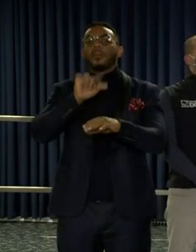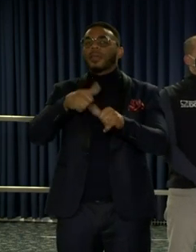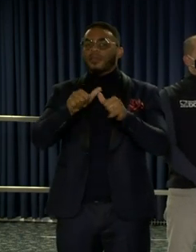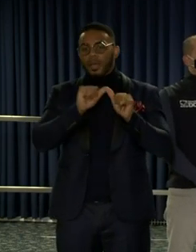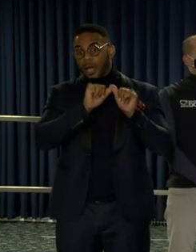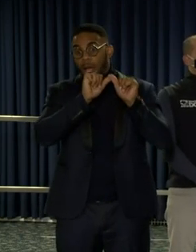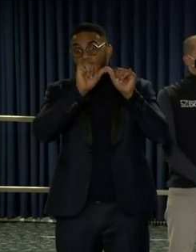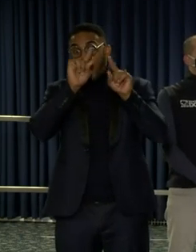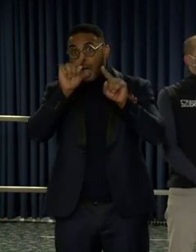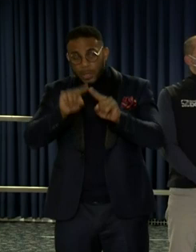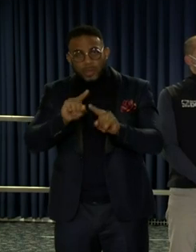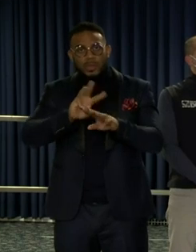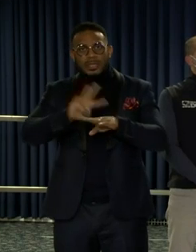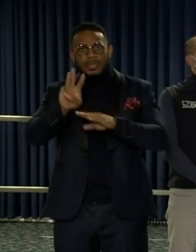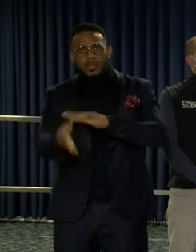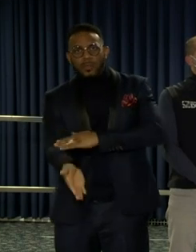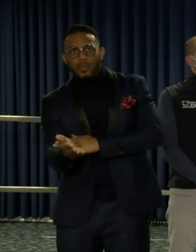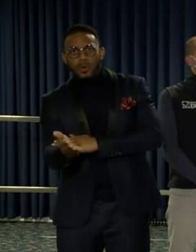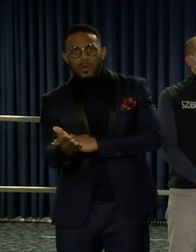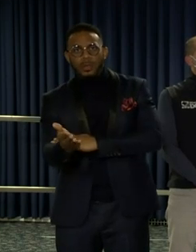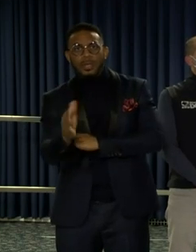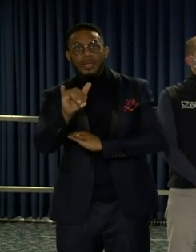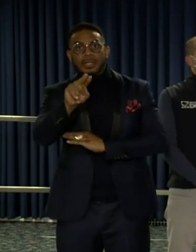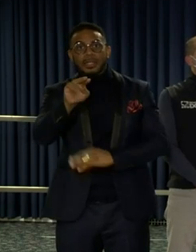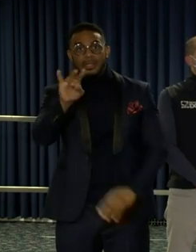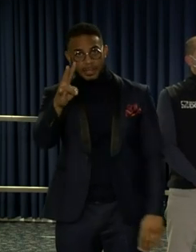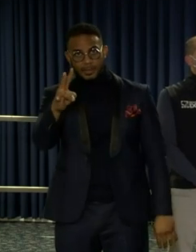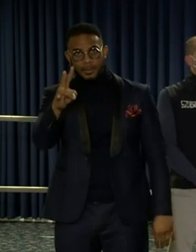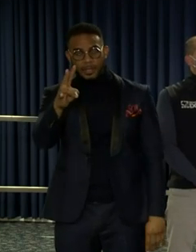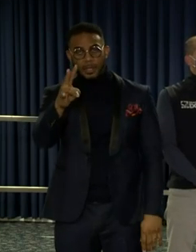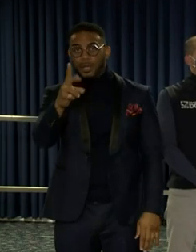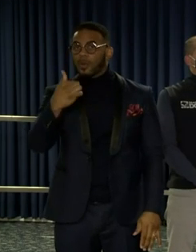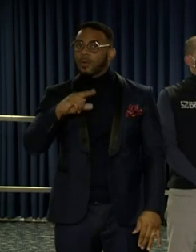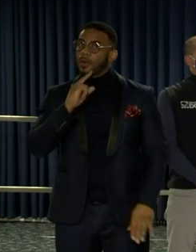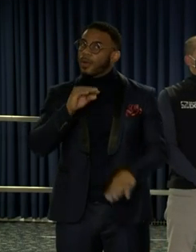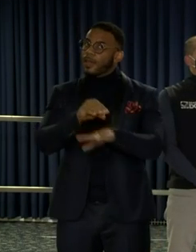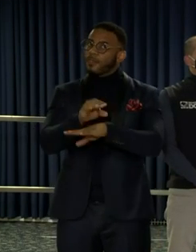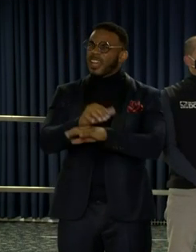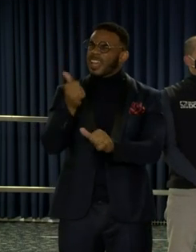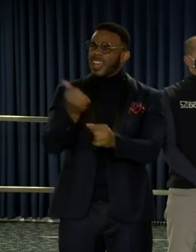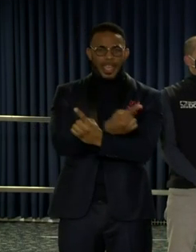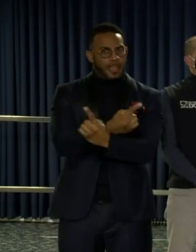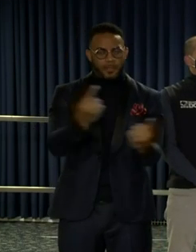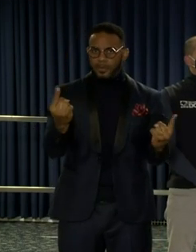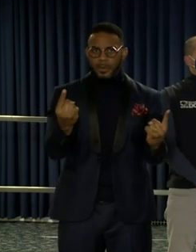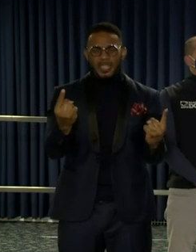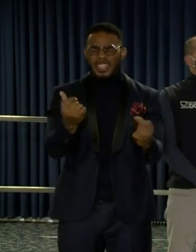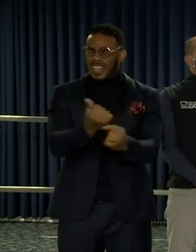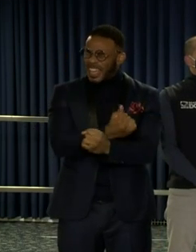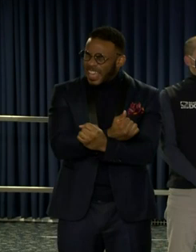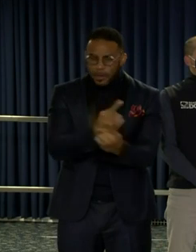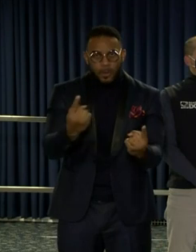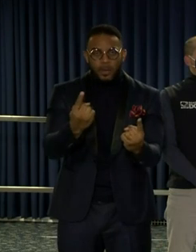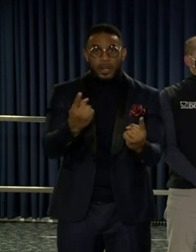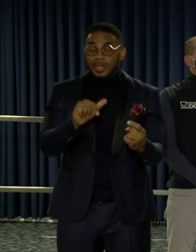in effect until 6 a.m. tomorrow, January 7th. We are advising